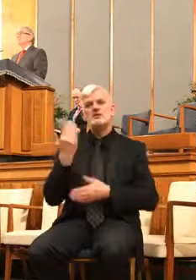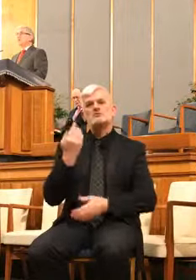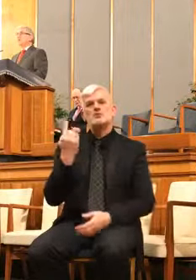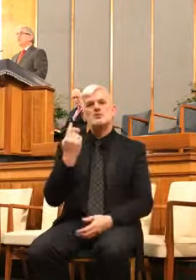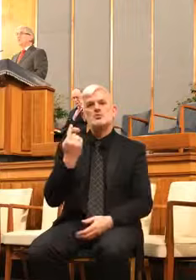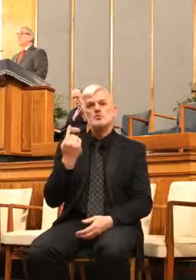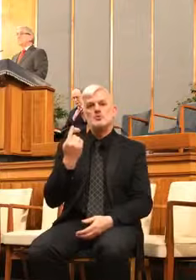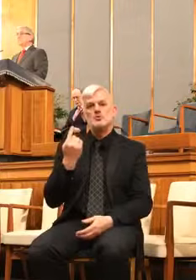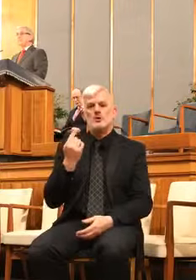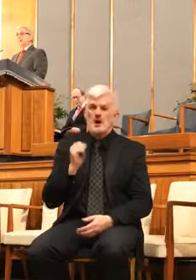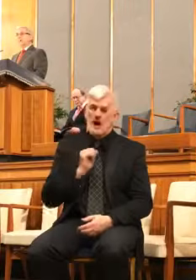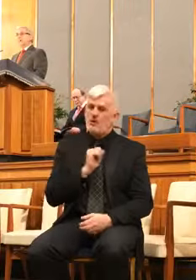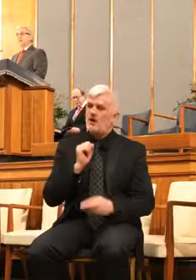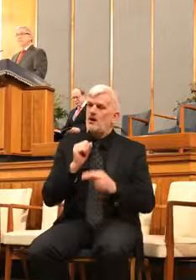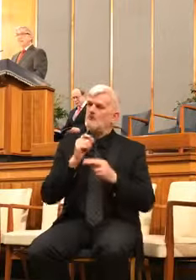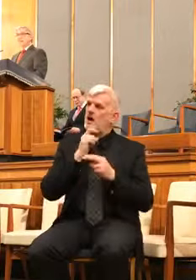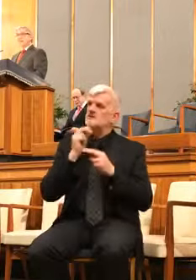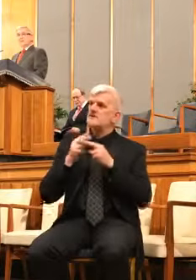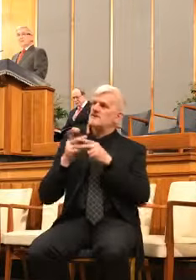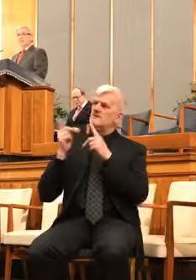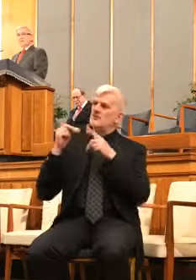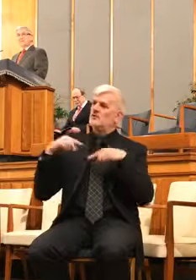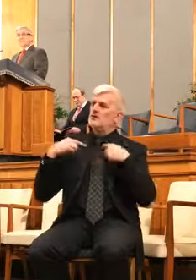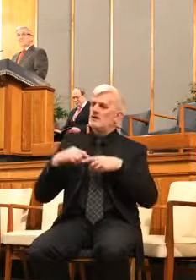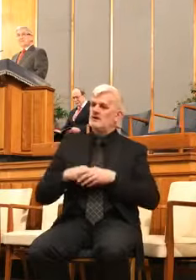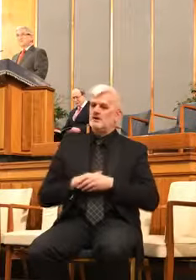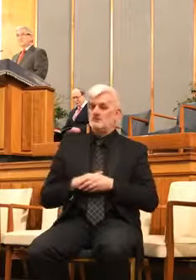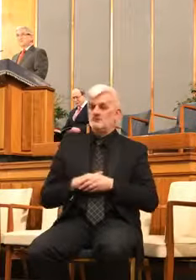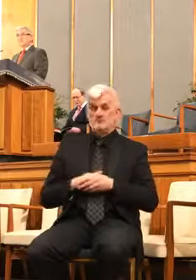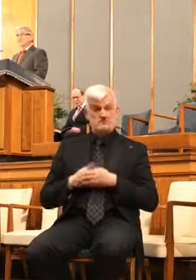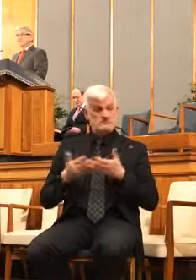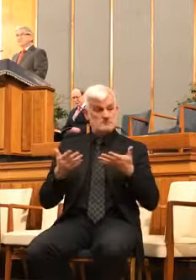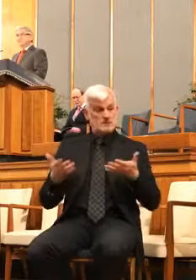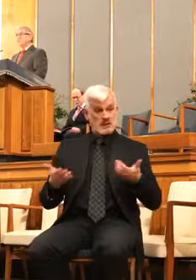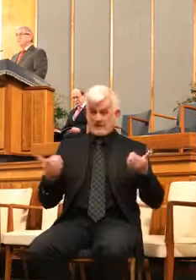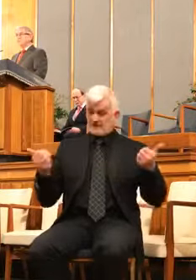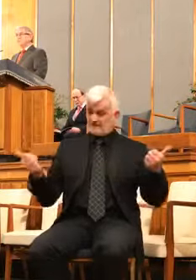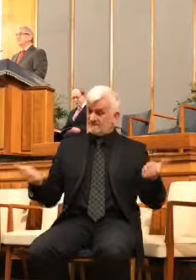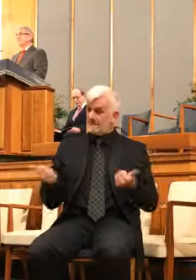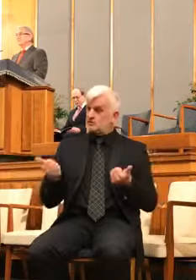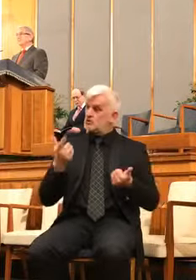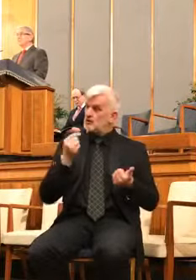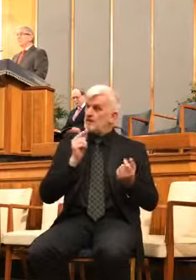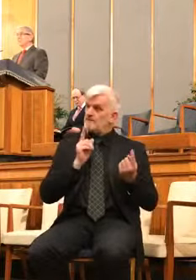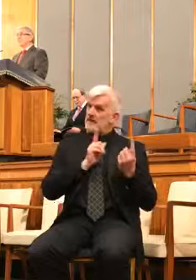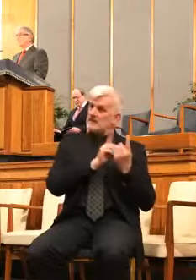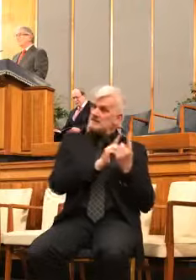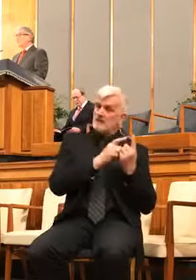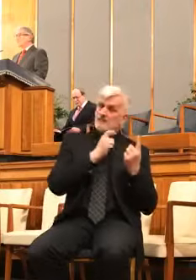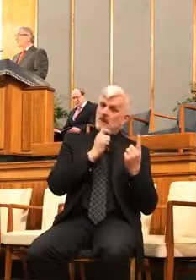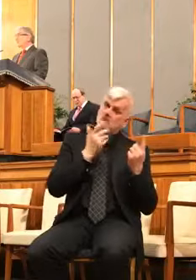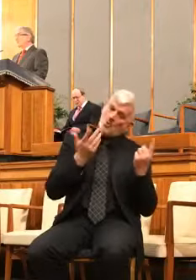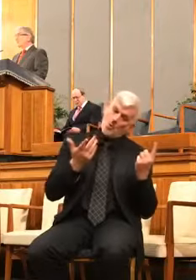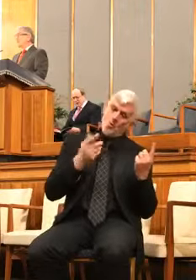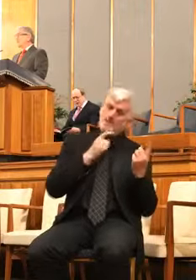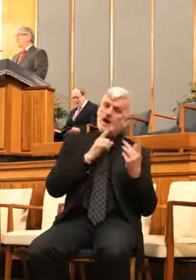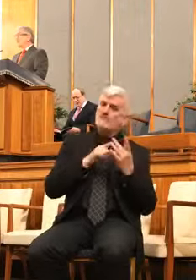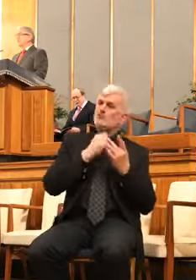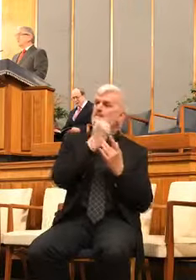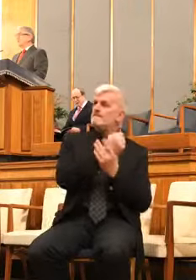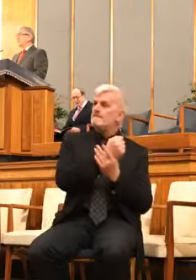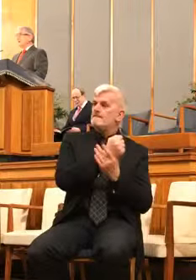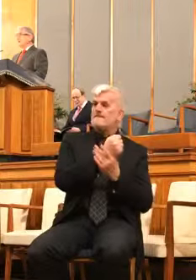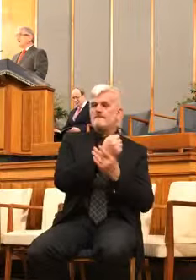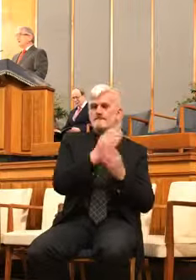God willing, will be our pastor. At the close of this evening service, Dr. Masters and Pastor Ibrahim will be available in